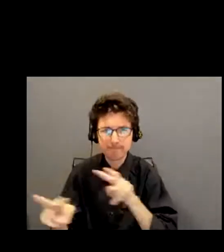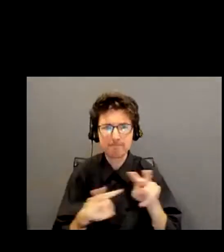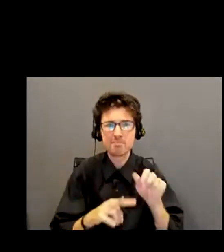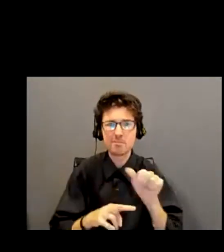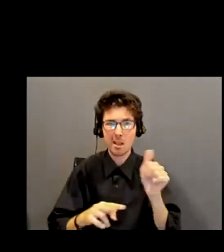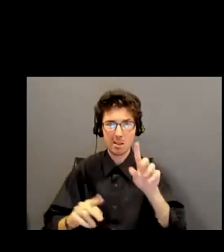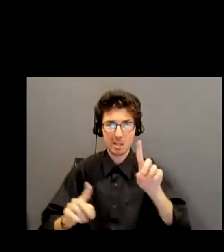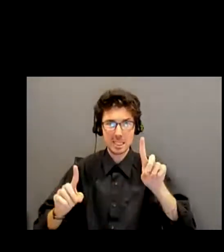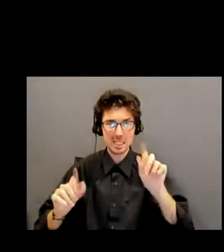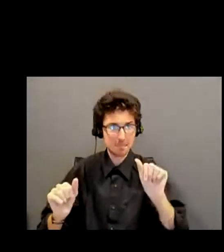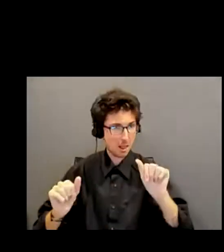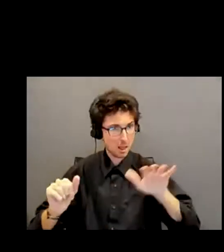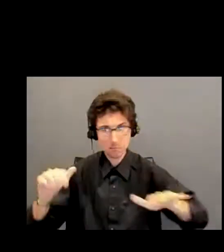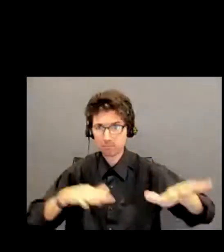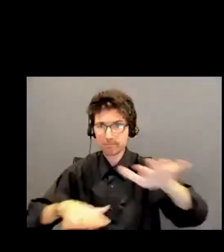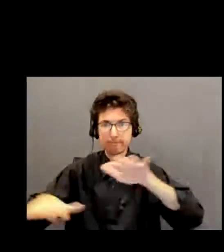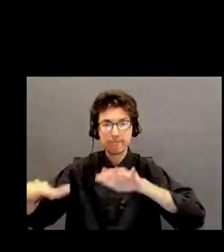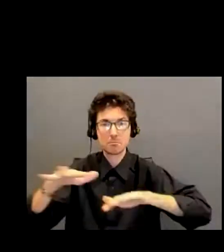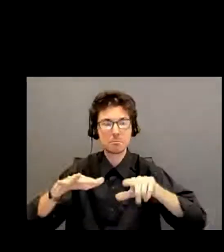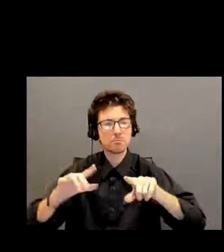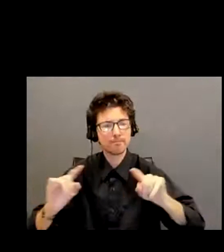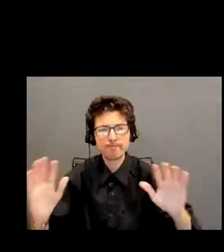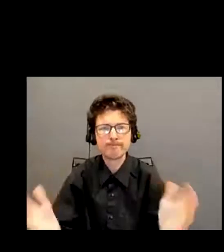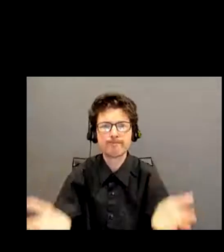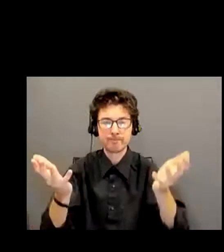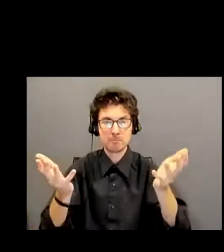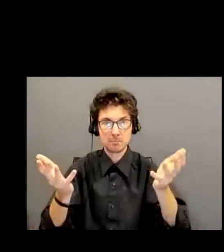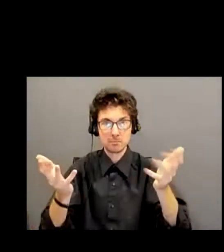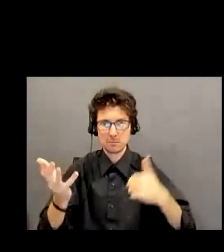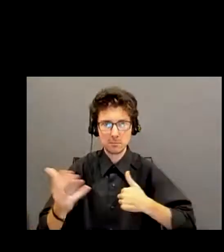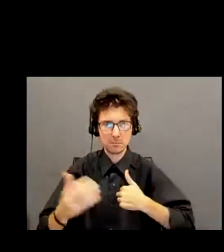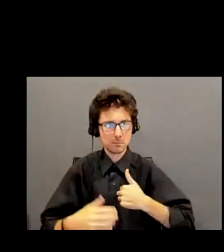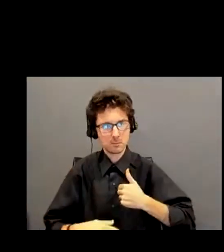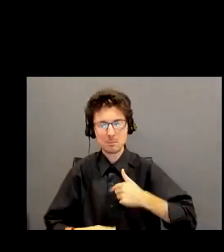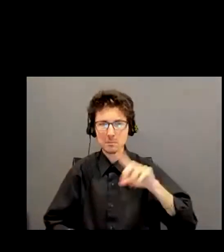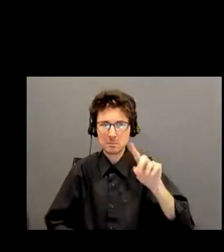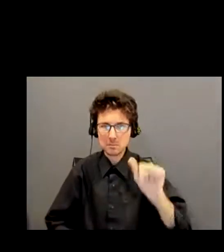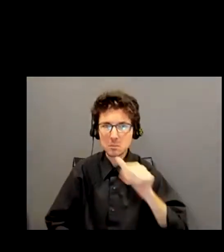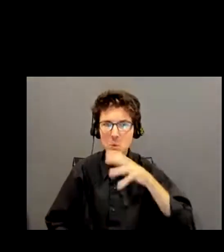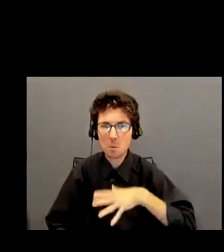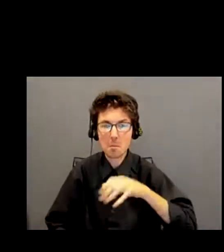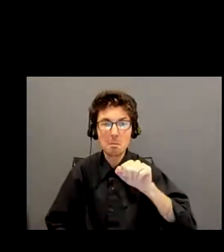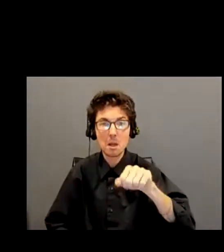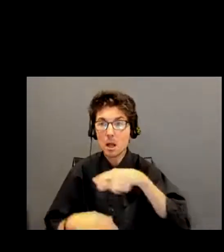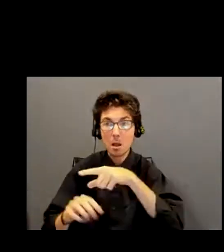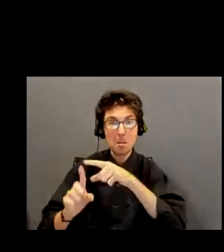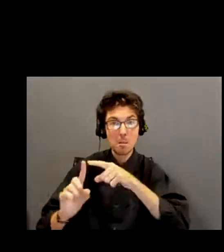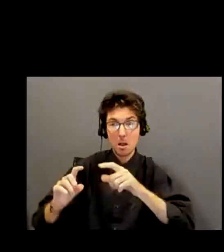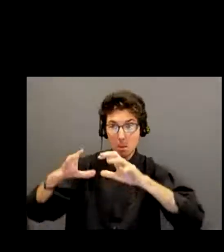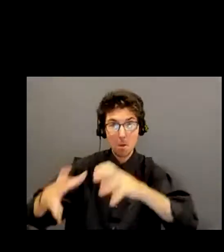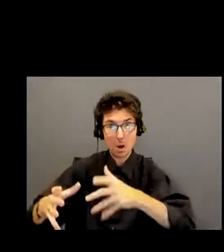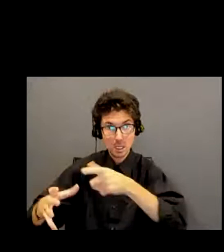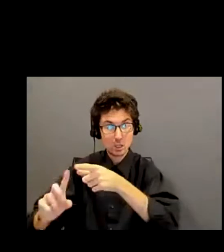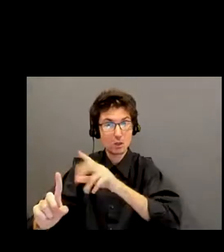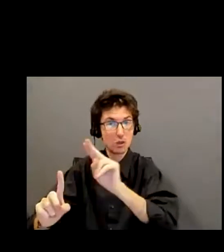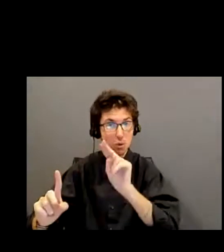more particularly women with disability, as a party to the UN Convention on the Right of Persons with Disability and